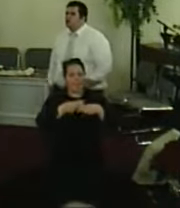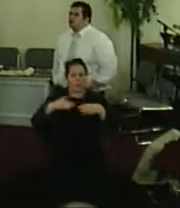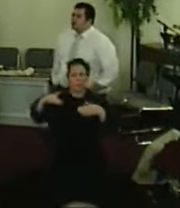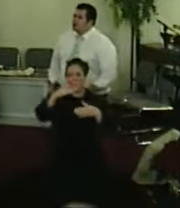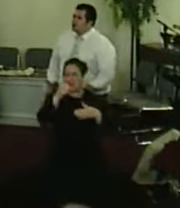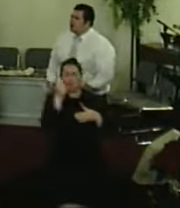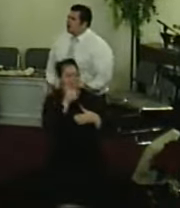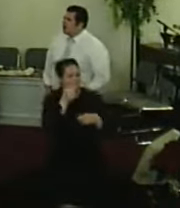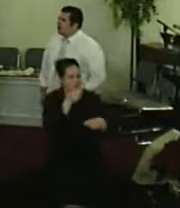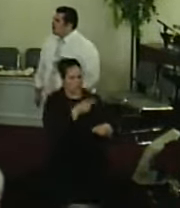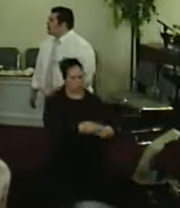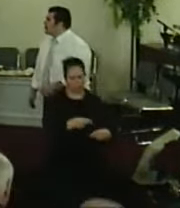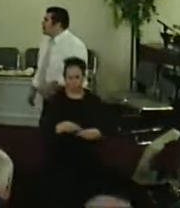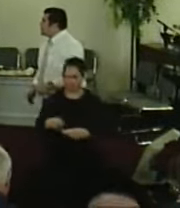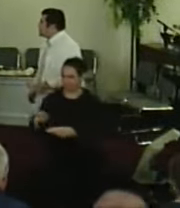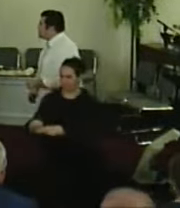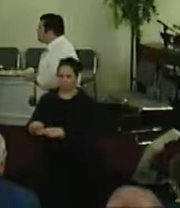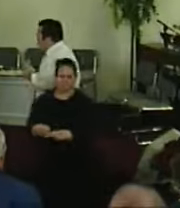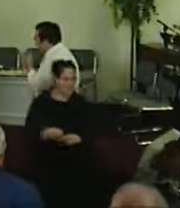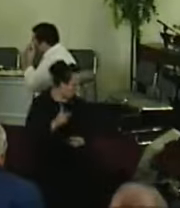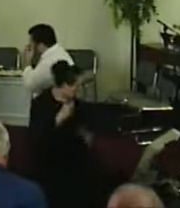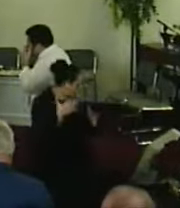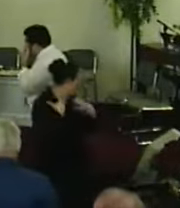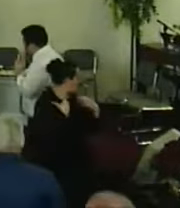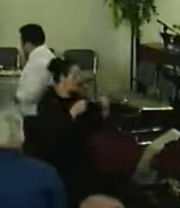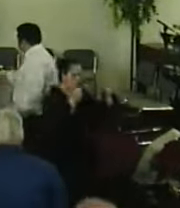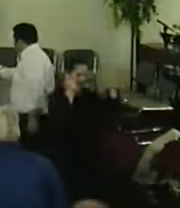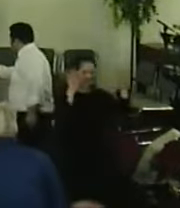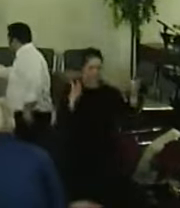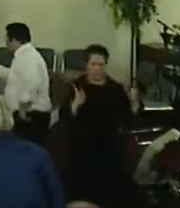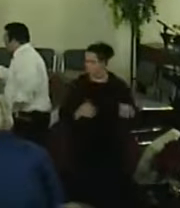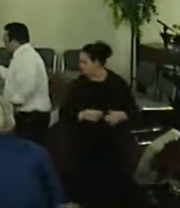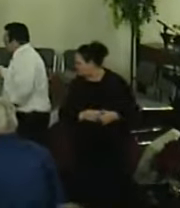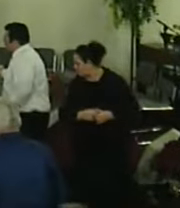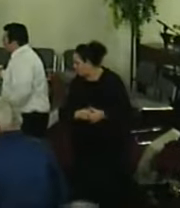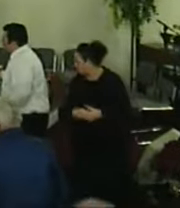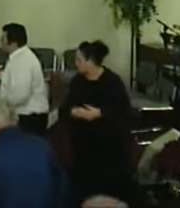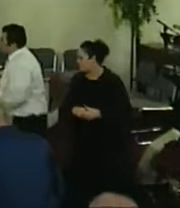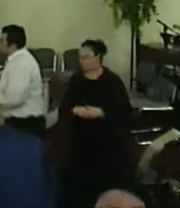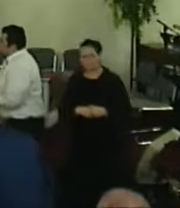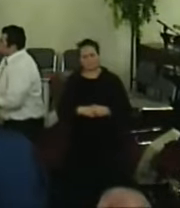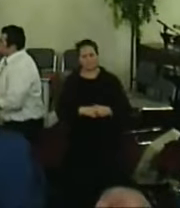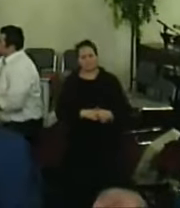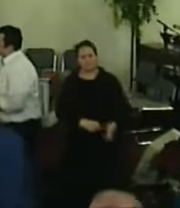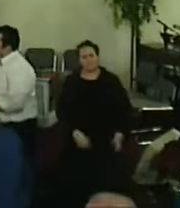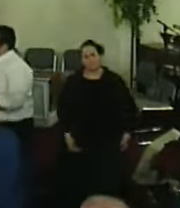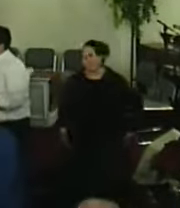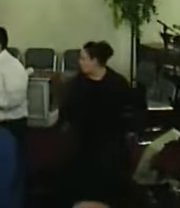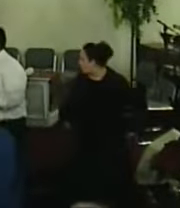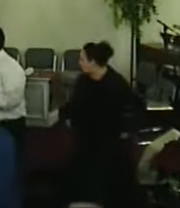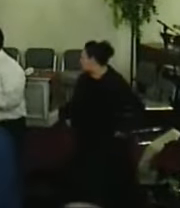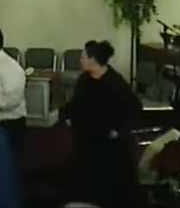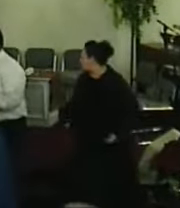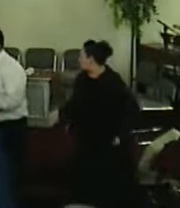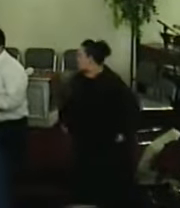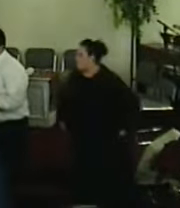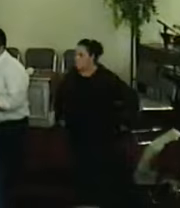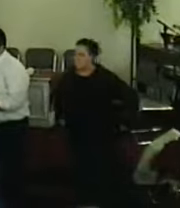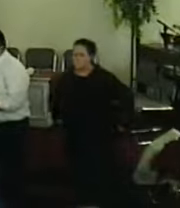name. Hallelujah. Hallelujah. Praise the Lord.